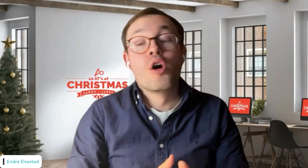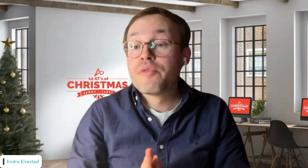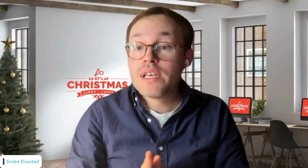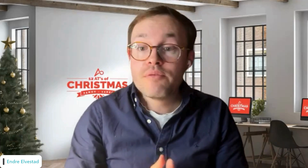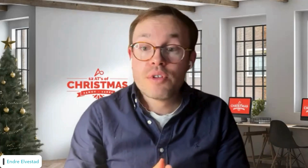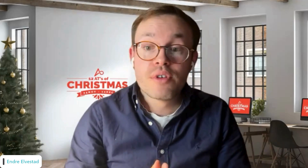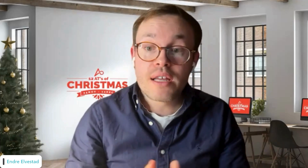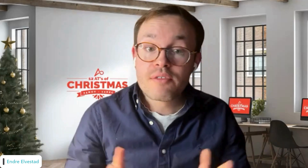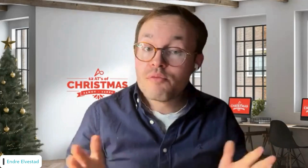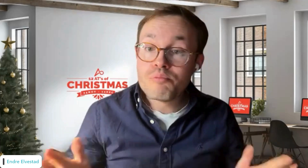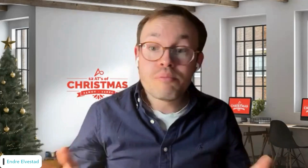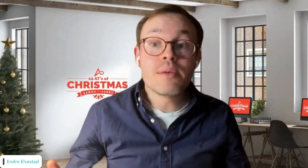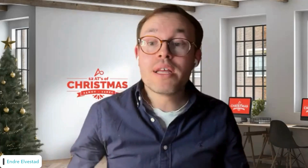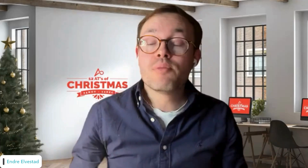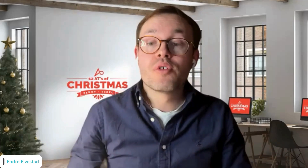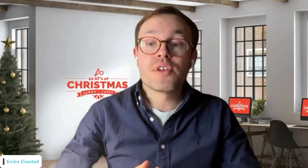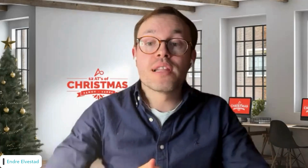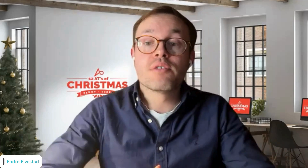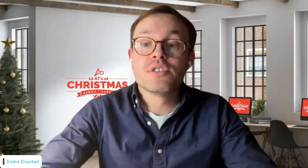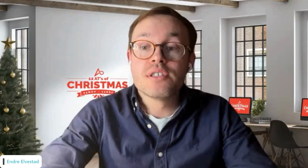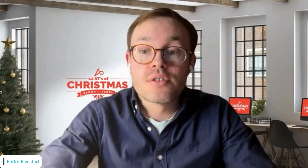hopefully we do get many, many more sign language teachers